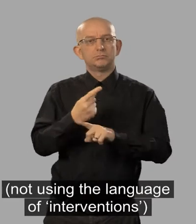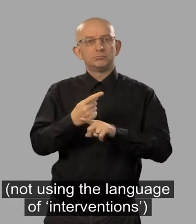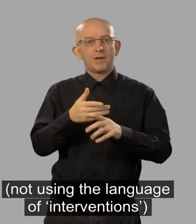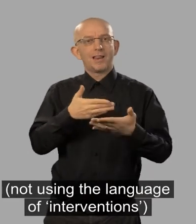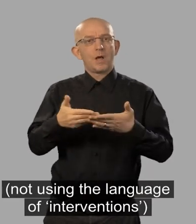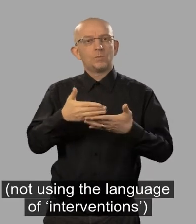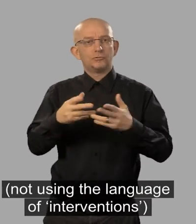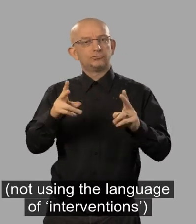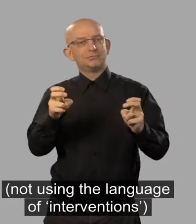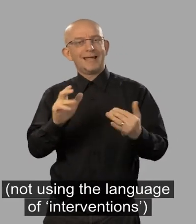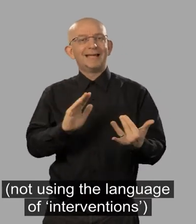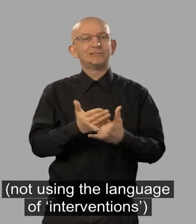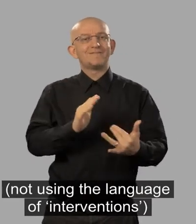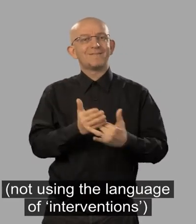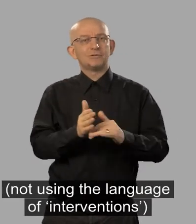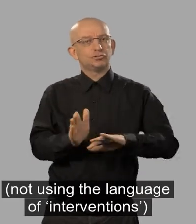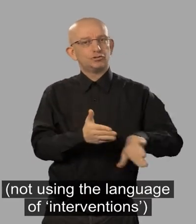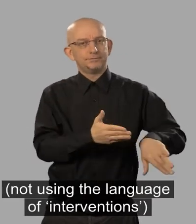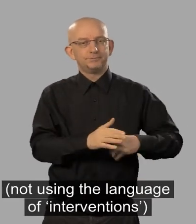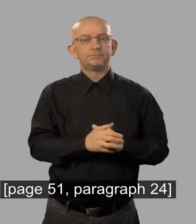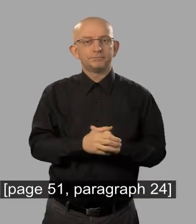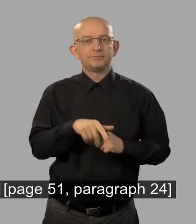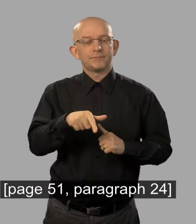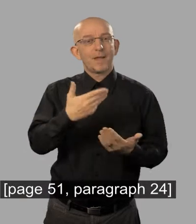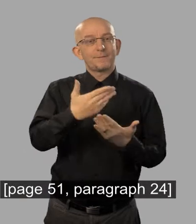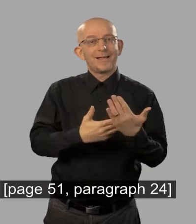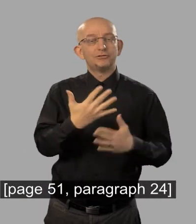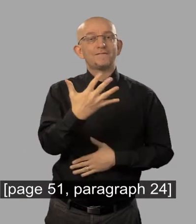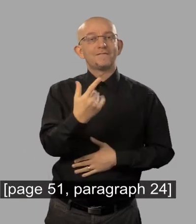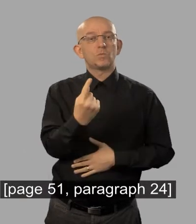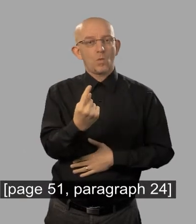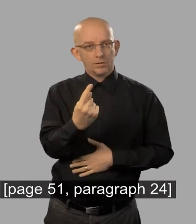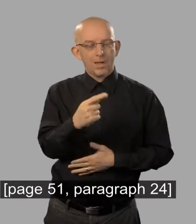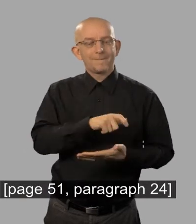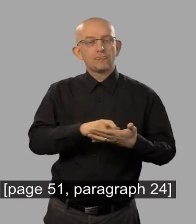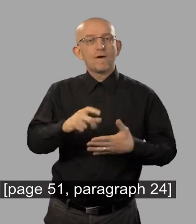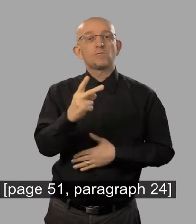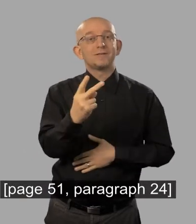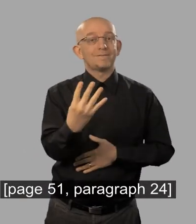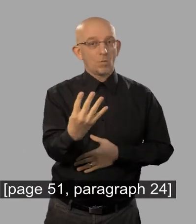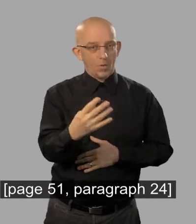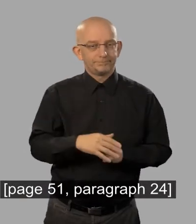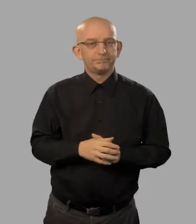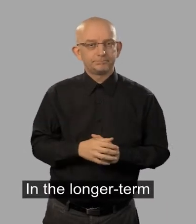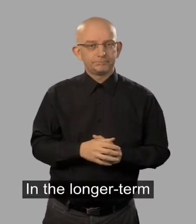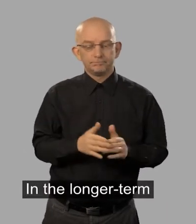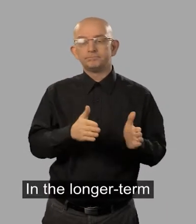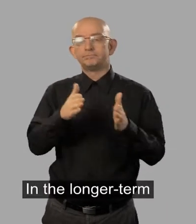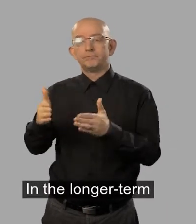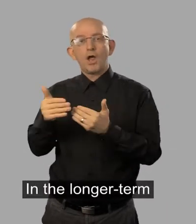not using the language of interventions. Page 51, paragraph 24. In